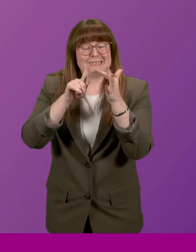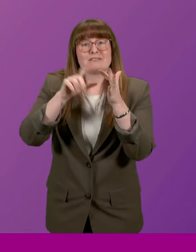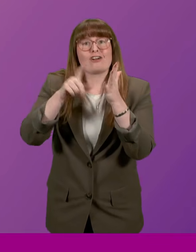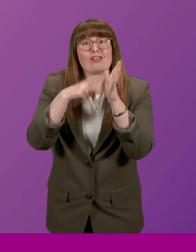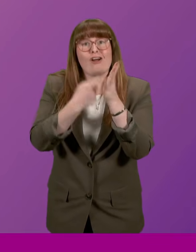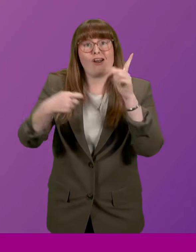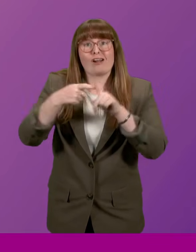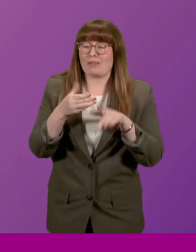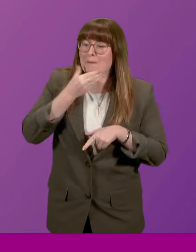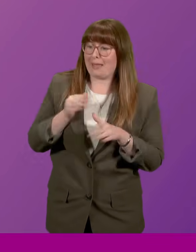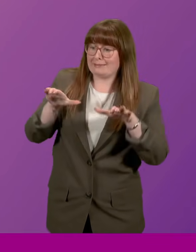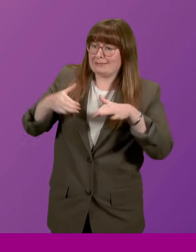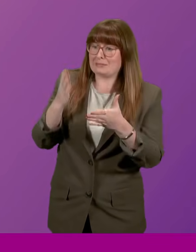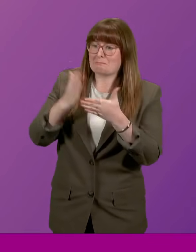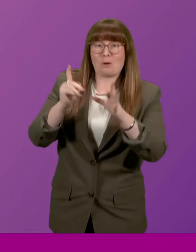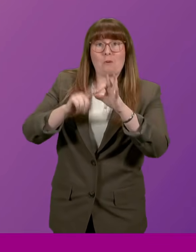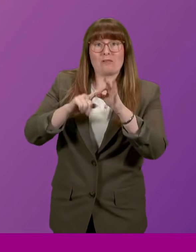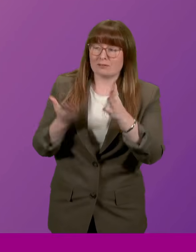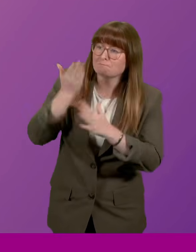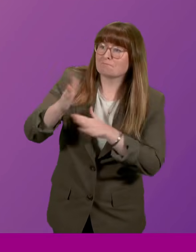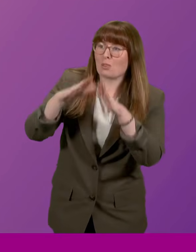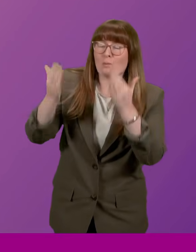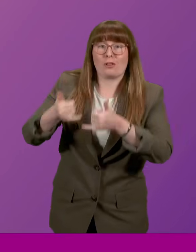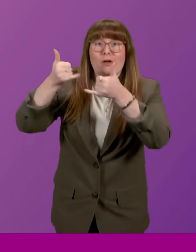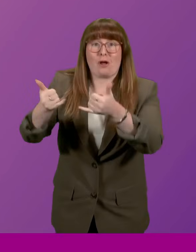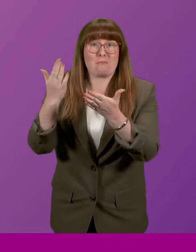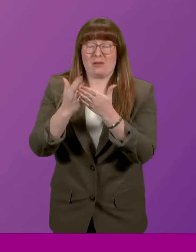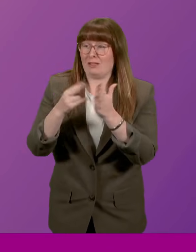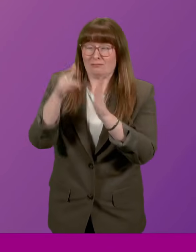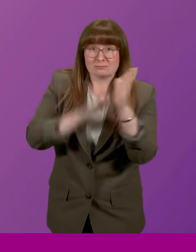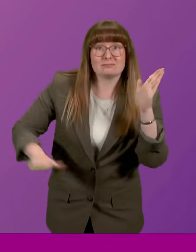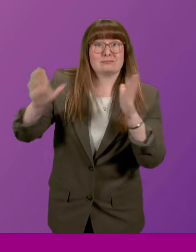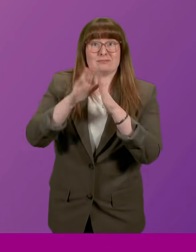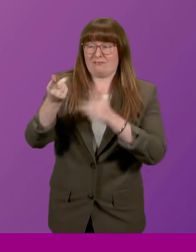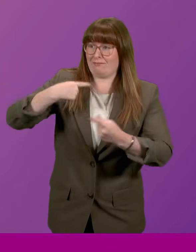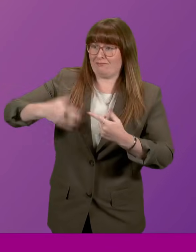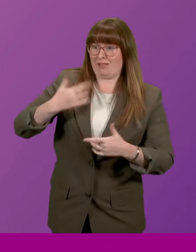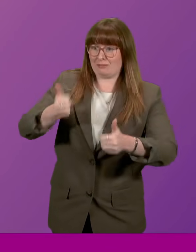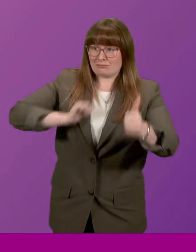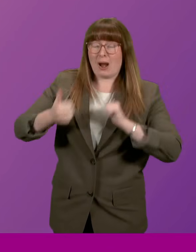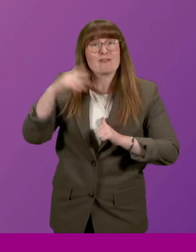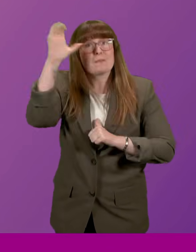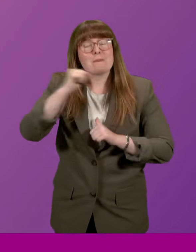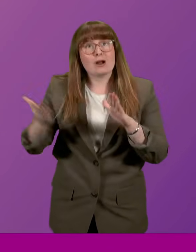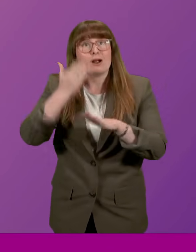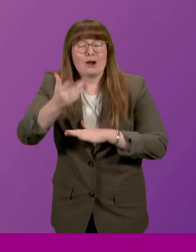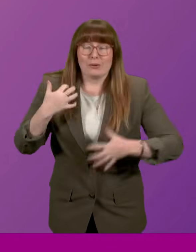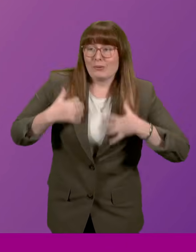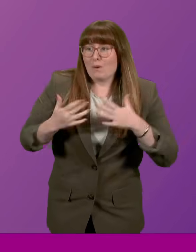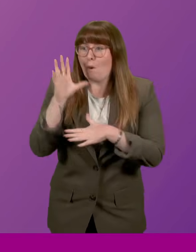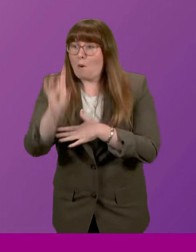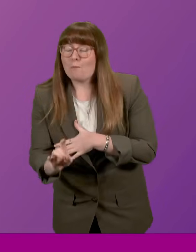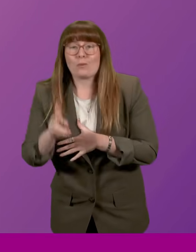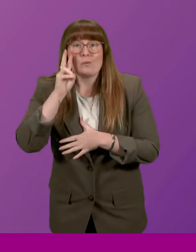qualifying for the World Cup. They have done the entire nation proud. I actually remember rushing home from school to watch the Scotland-Brazil